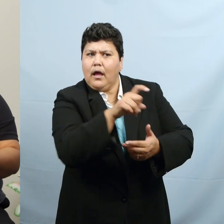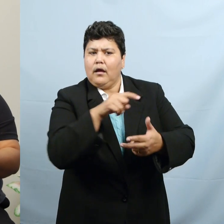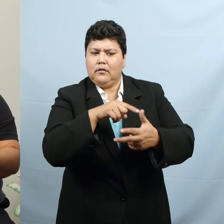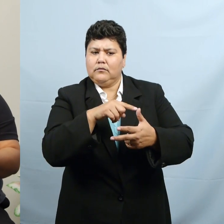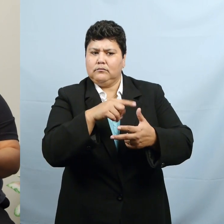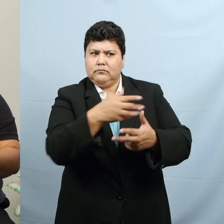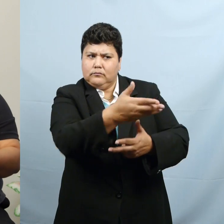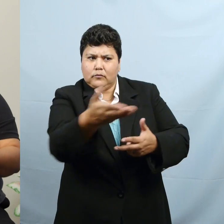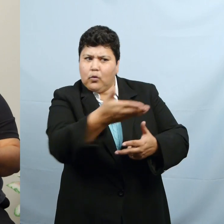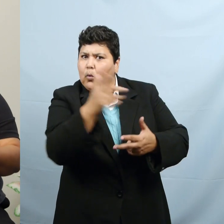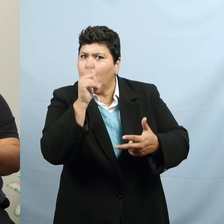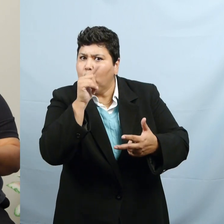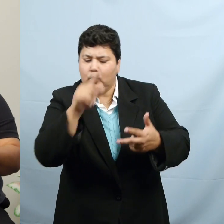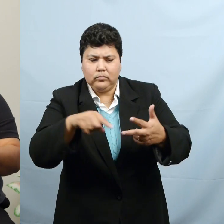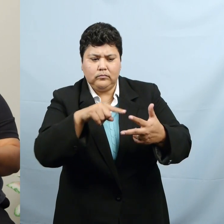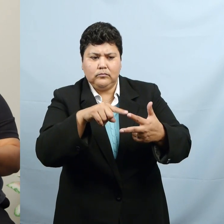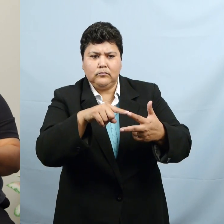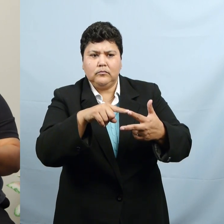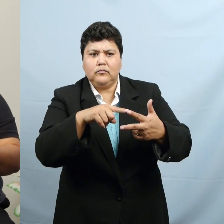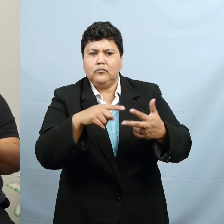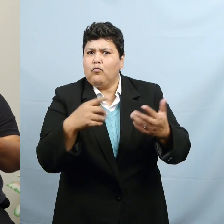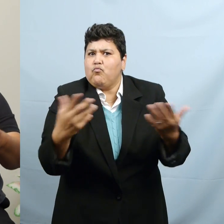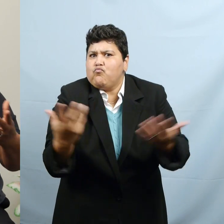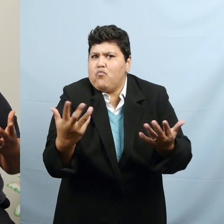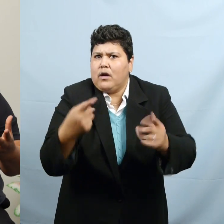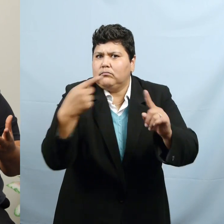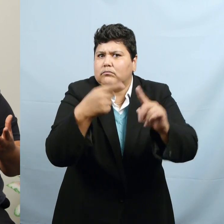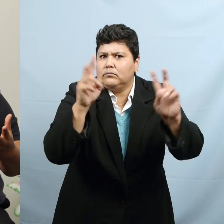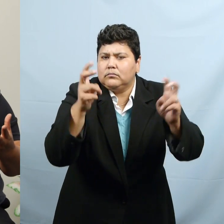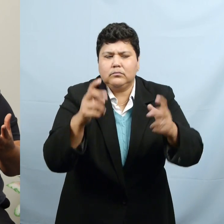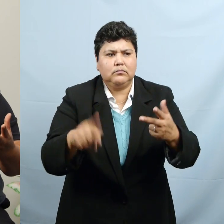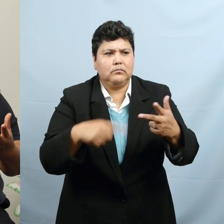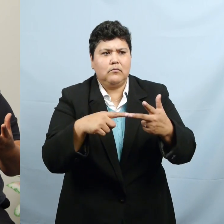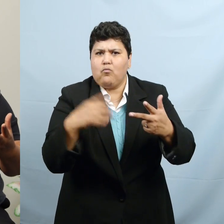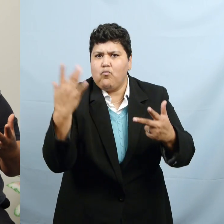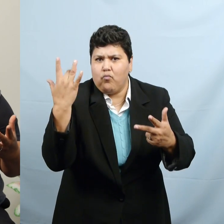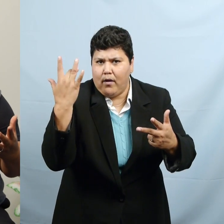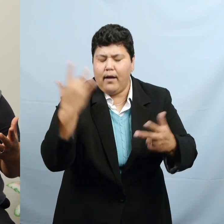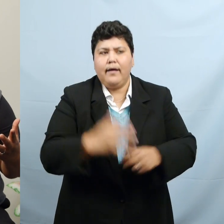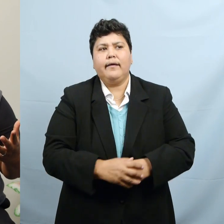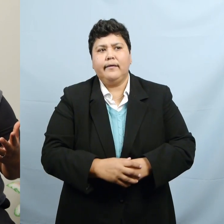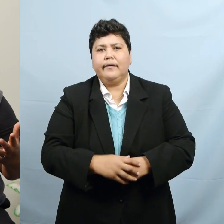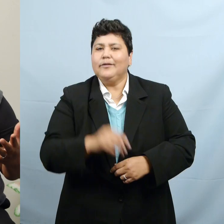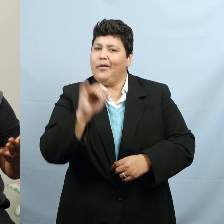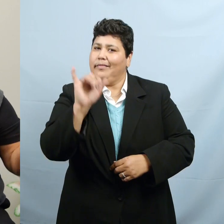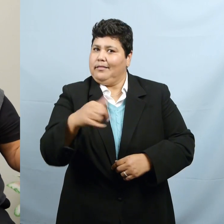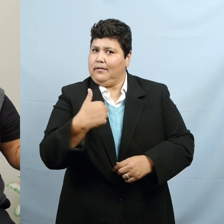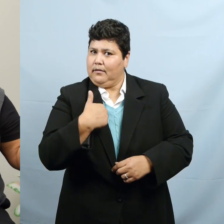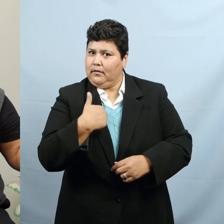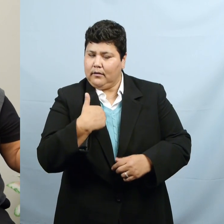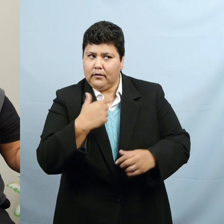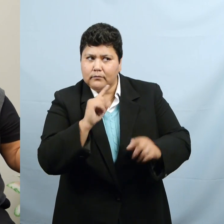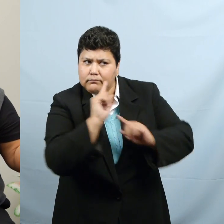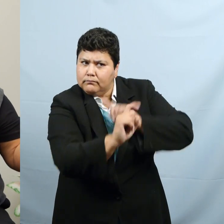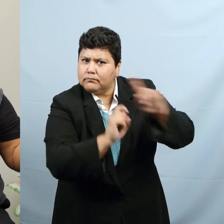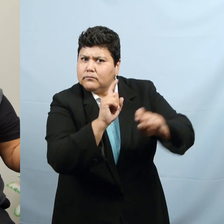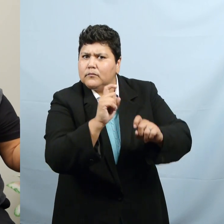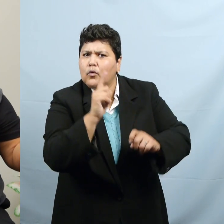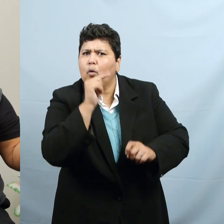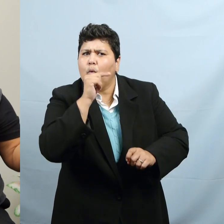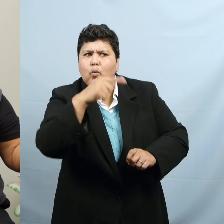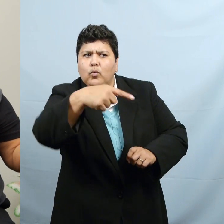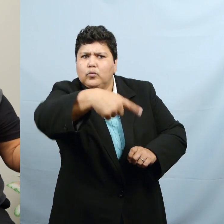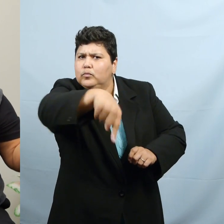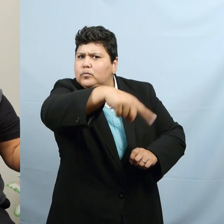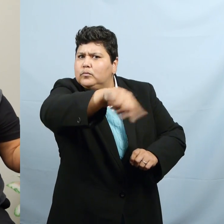that I gathered, I gathered who were the people I was going to be interpreting for. So in this case it was